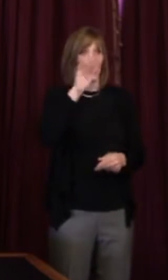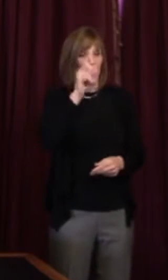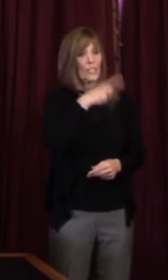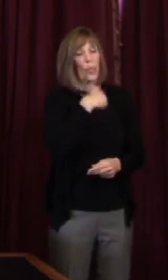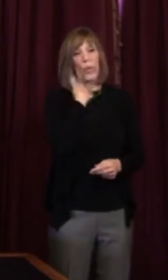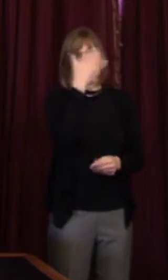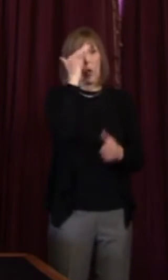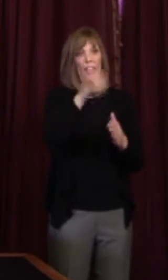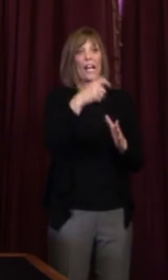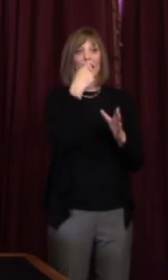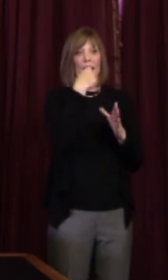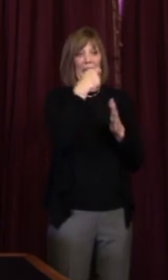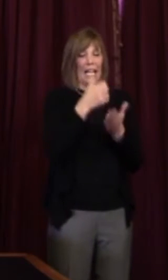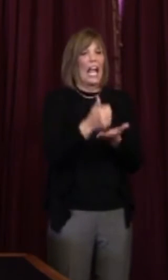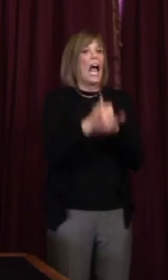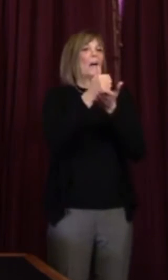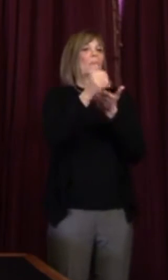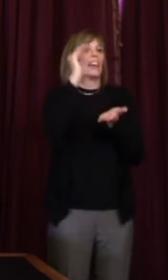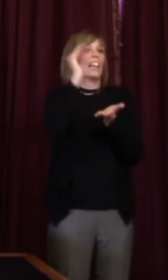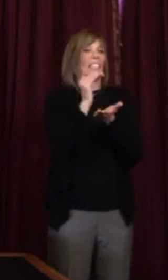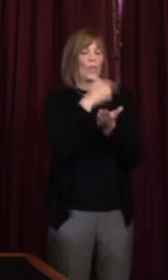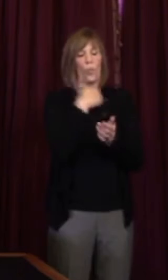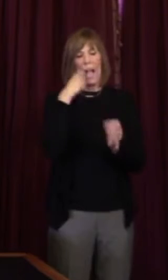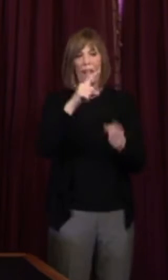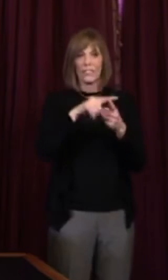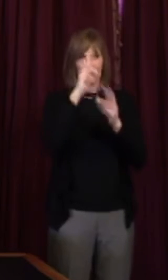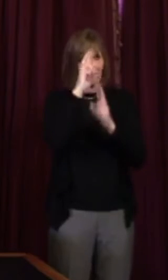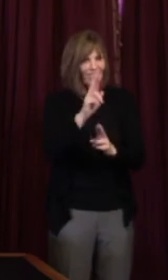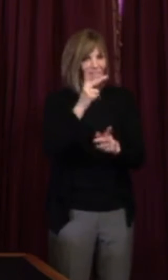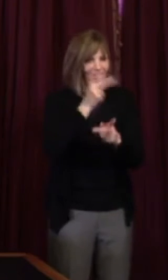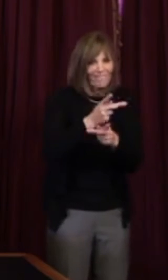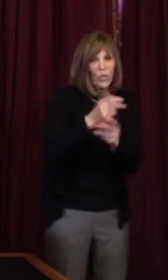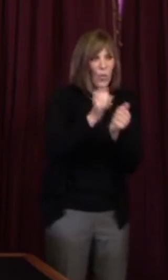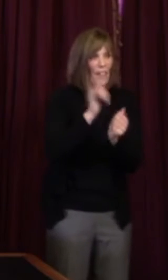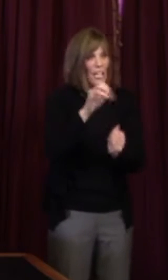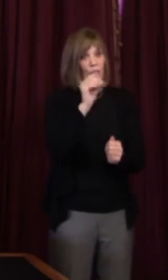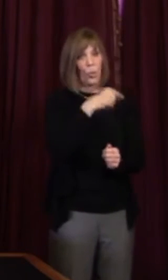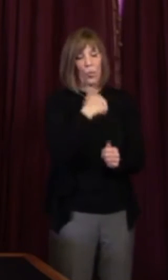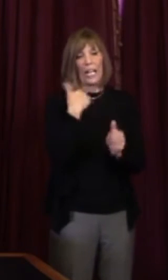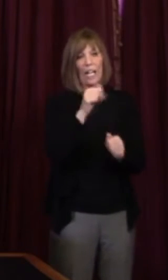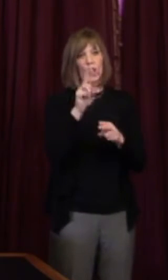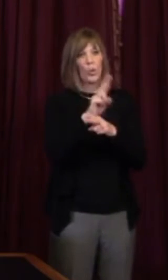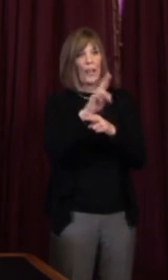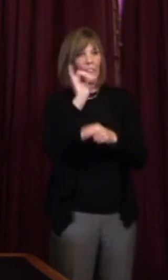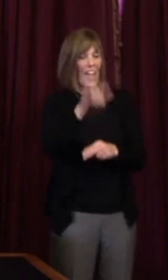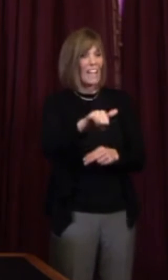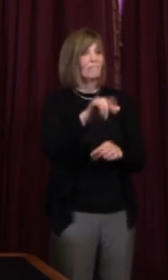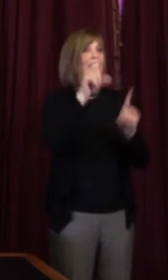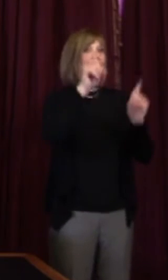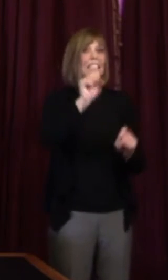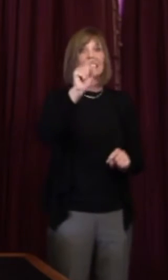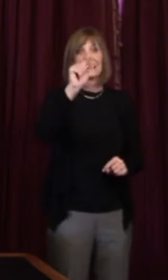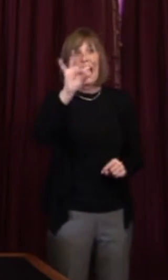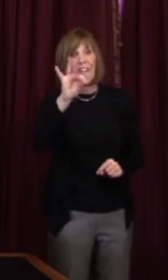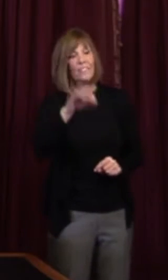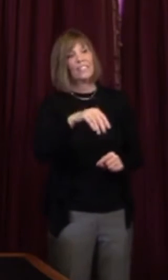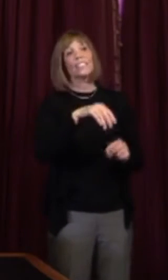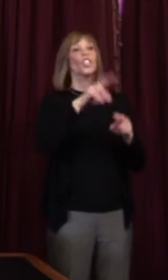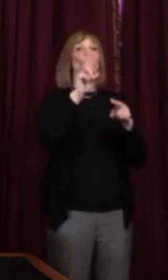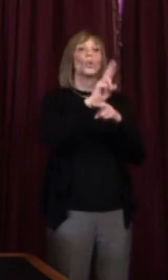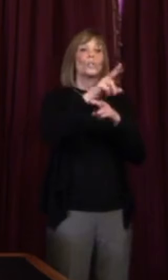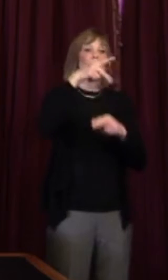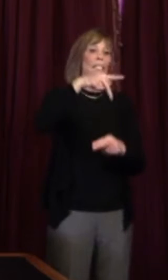know that that's a population that we need to be very mindful of. And so we can use the Bionix Now to help test staff. We can use the PCR, which is the